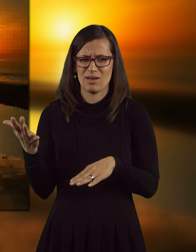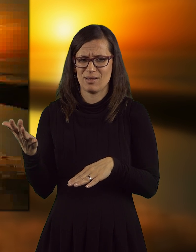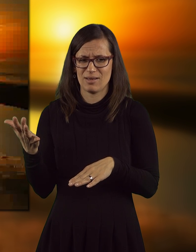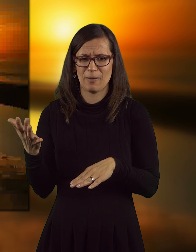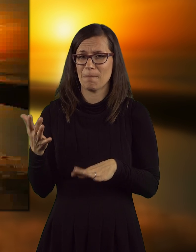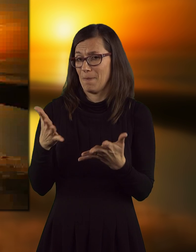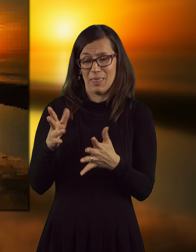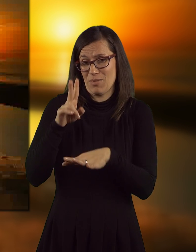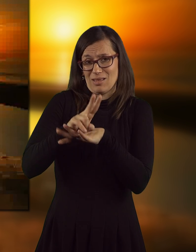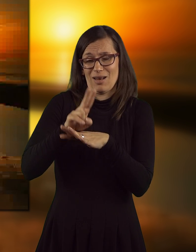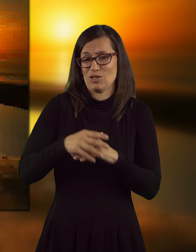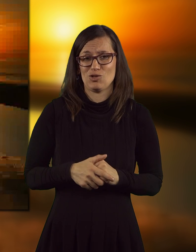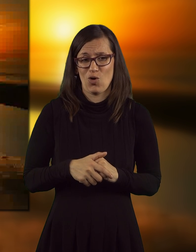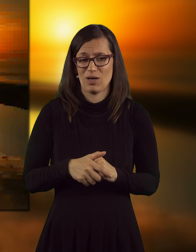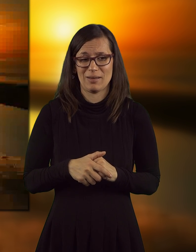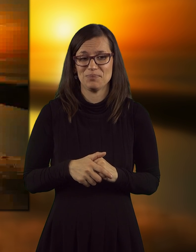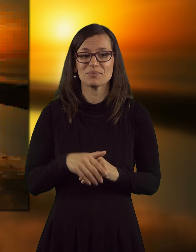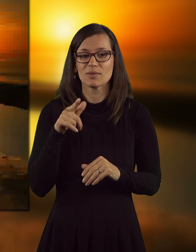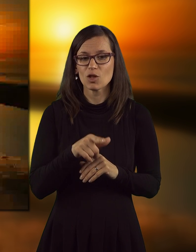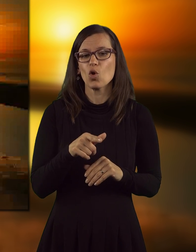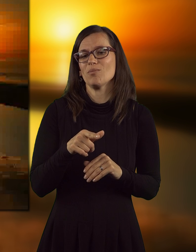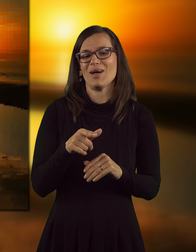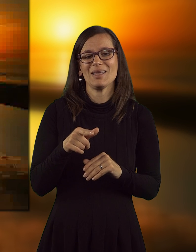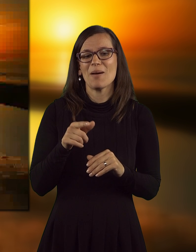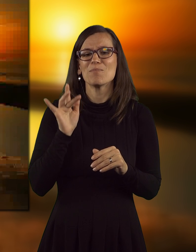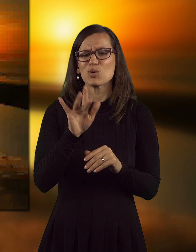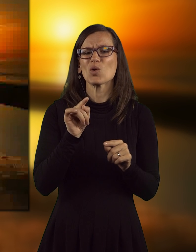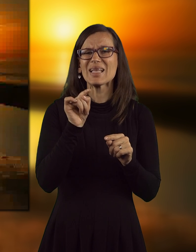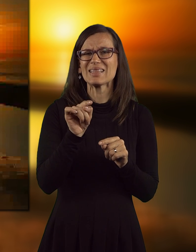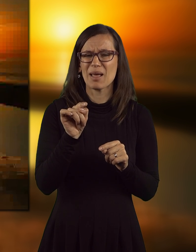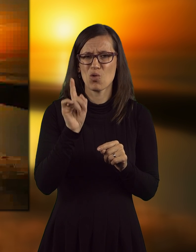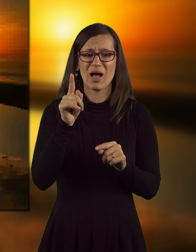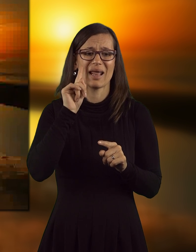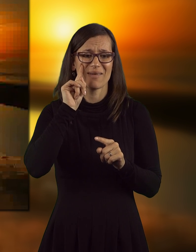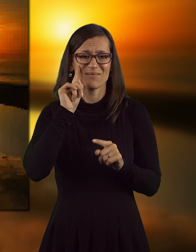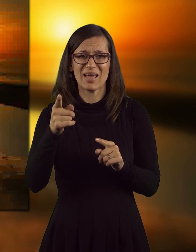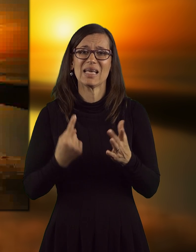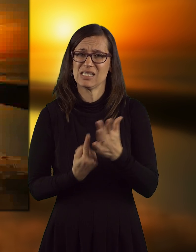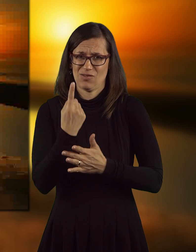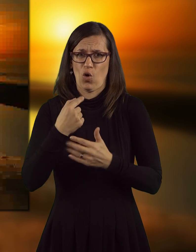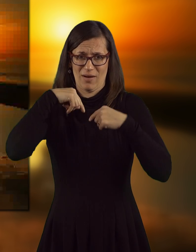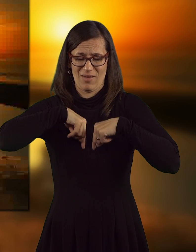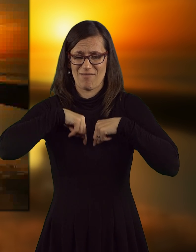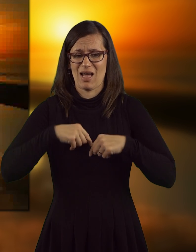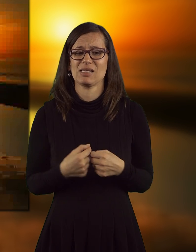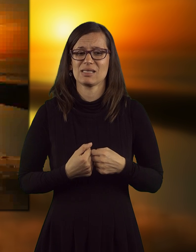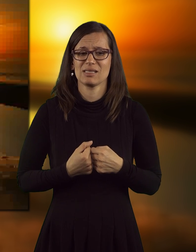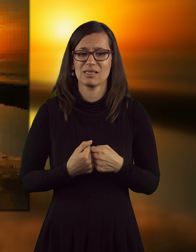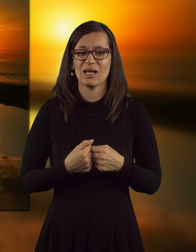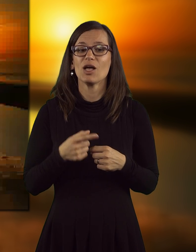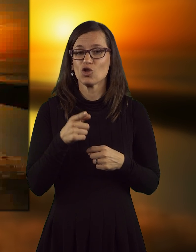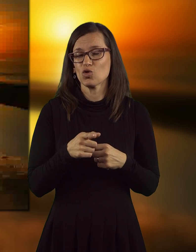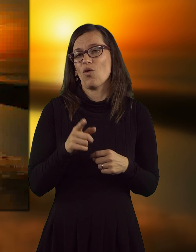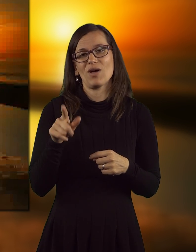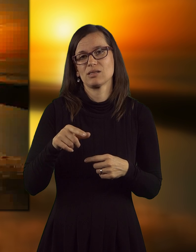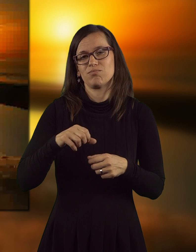your joy, you're out of control. And that is so defiant of what the source within you knows